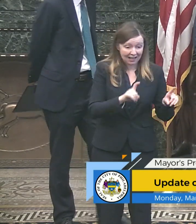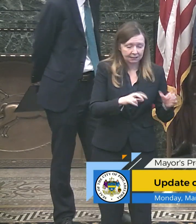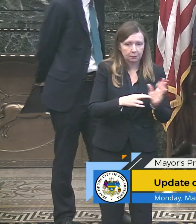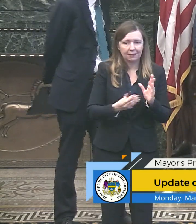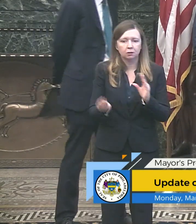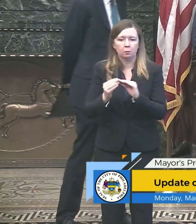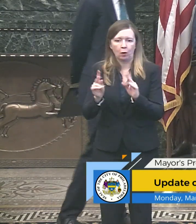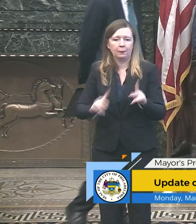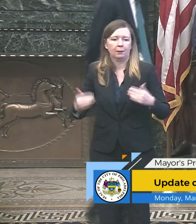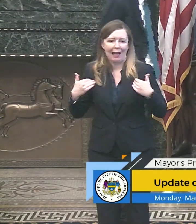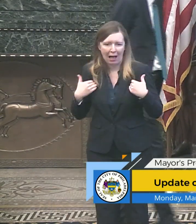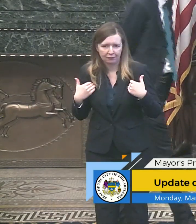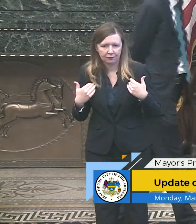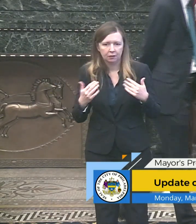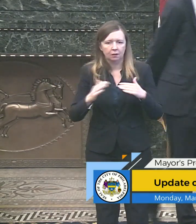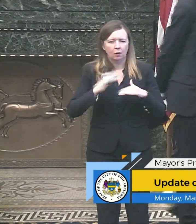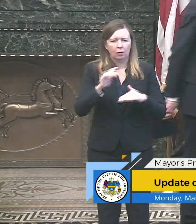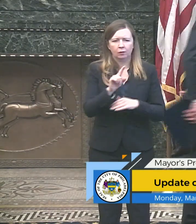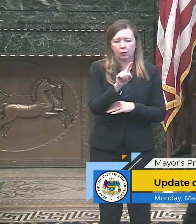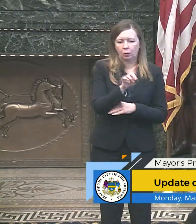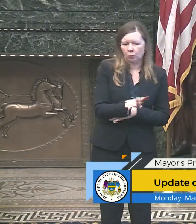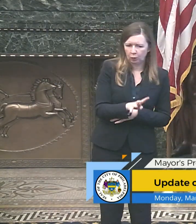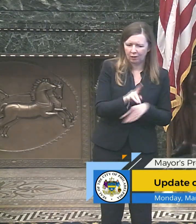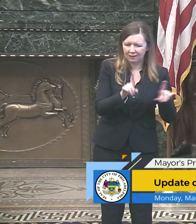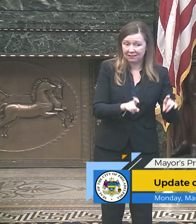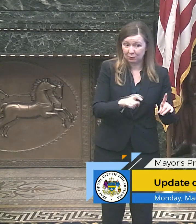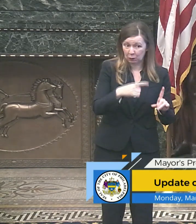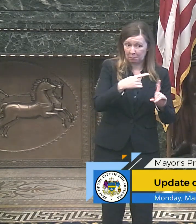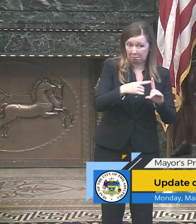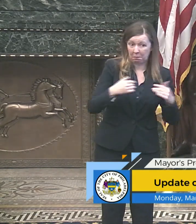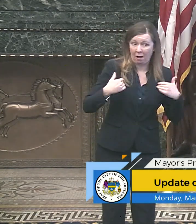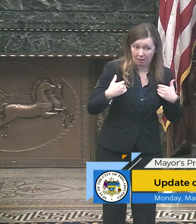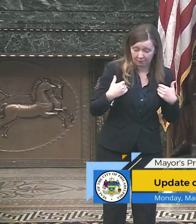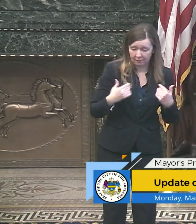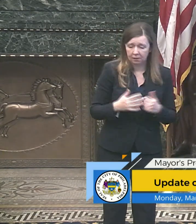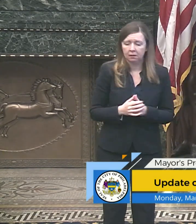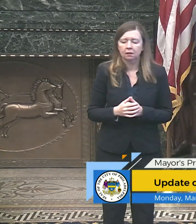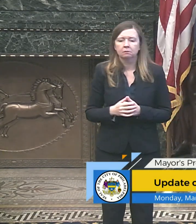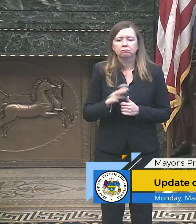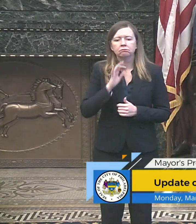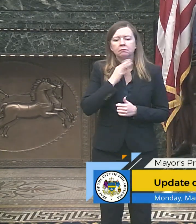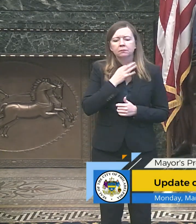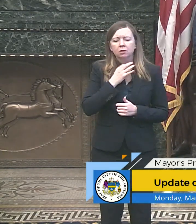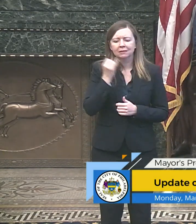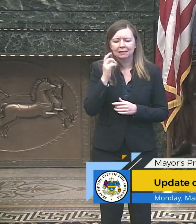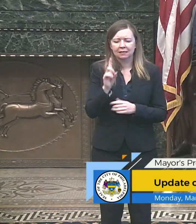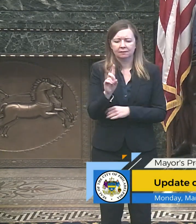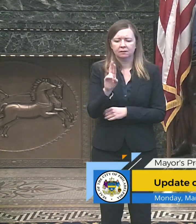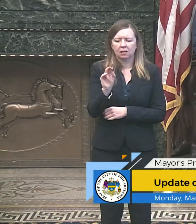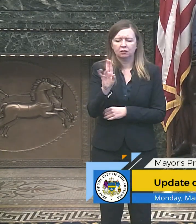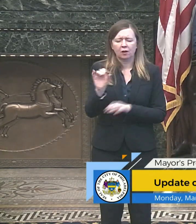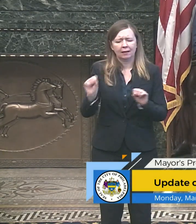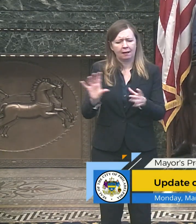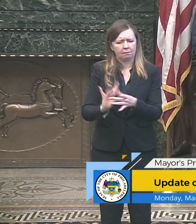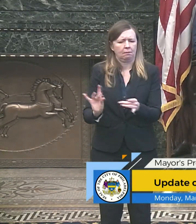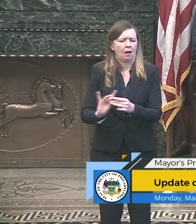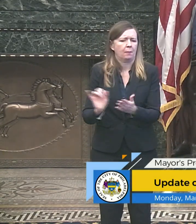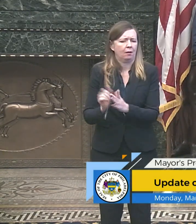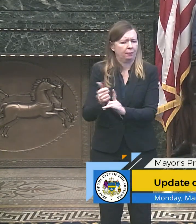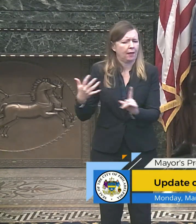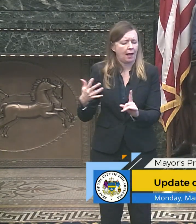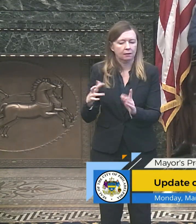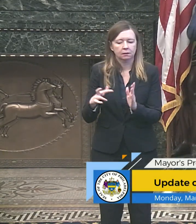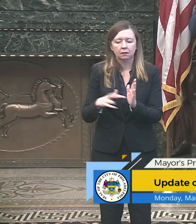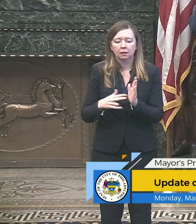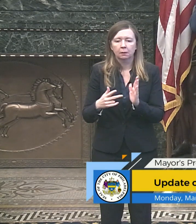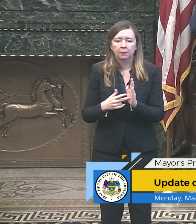like more than 1/4 of the tests were positive. I was wondering if Dr. Farley could comment on that. Is it the result of